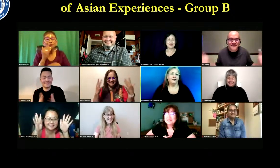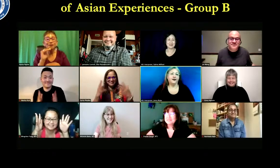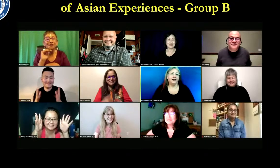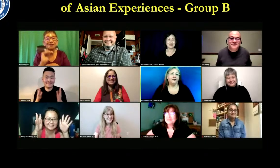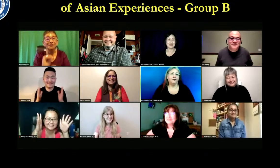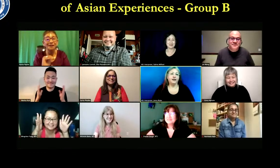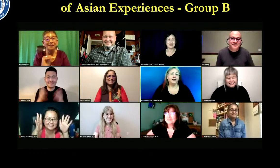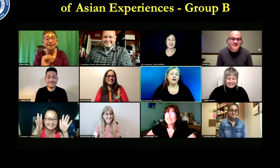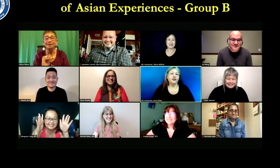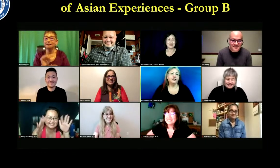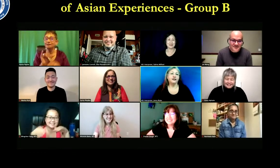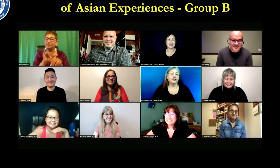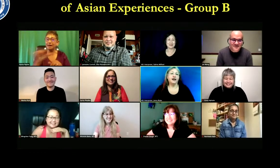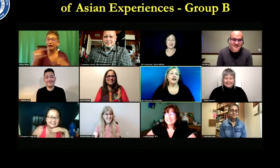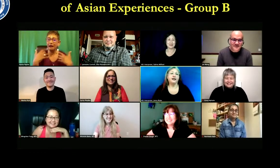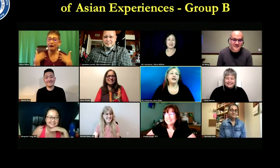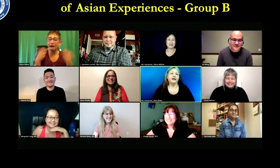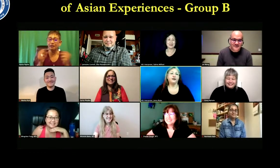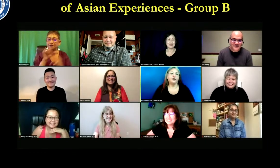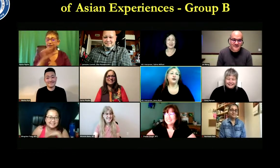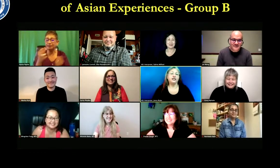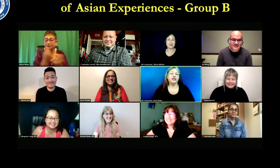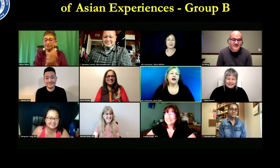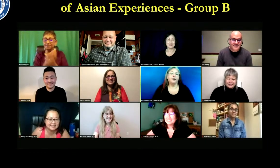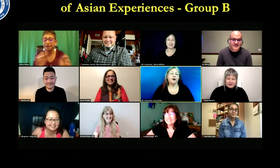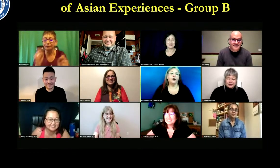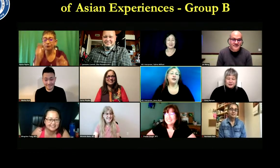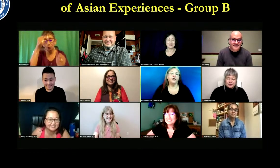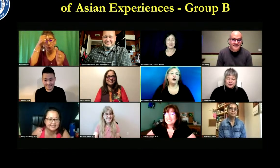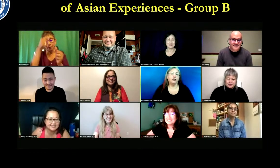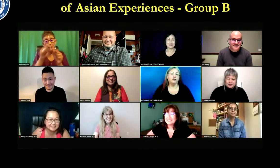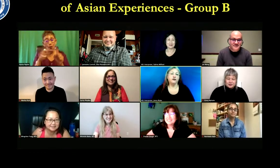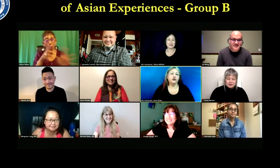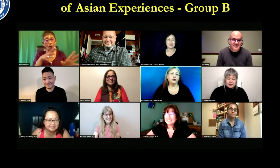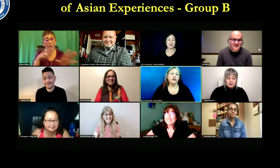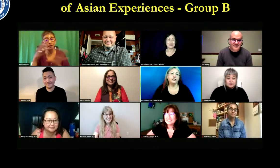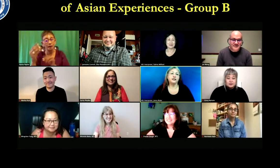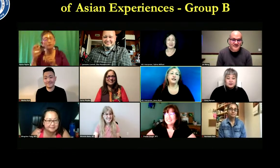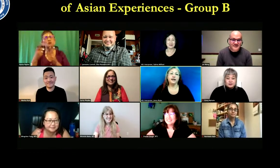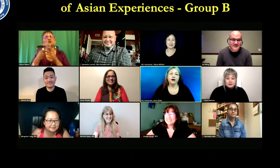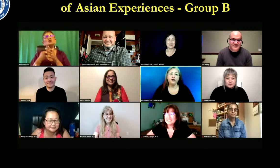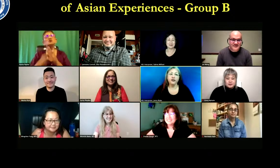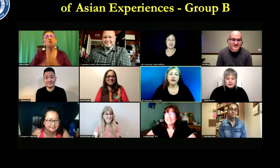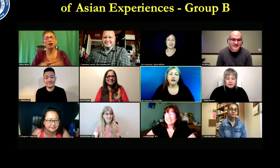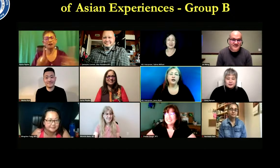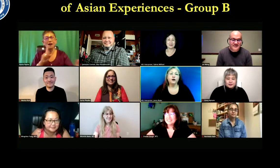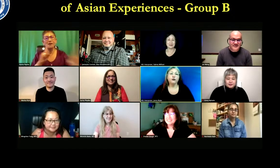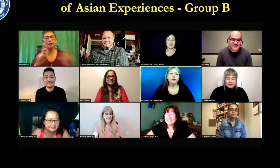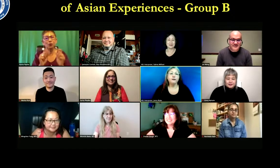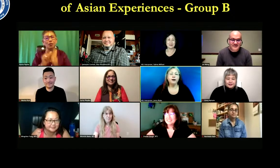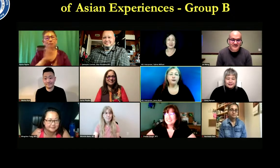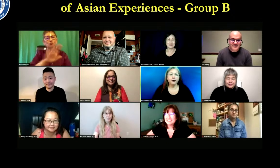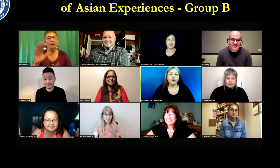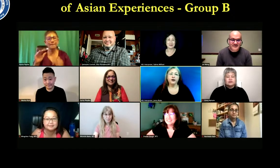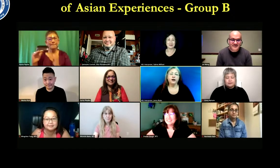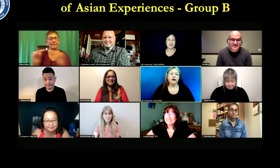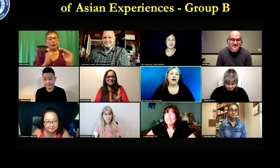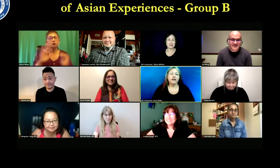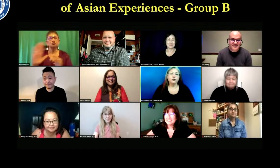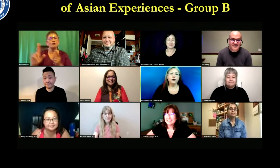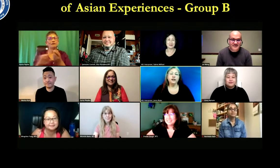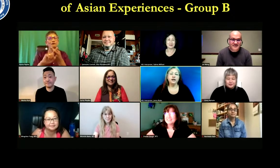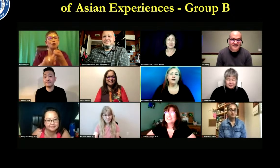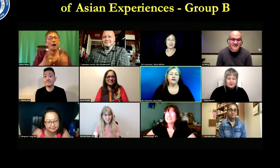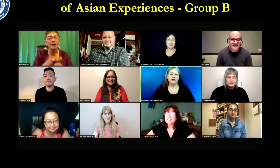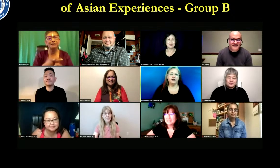They've been here with us tonight, doing a great job. I want to thank all of you for joining us. Stay healthy. Remember,